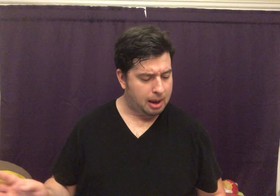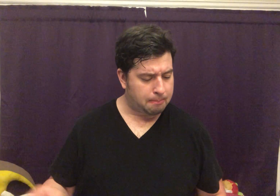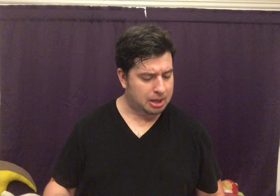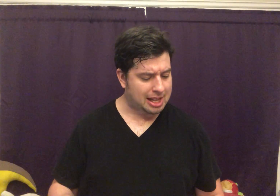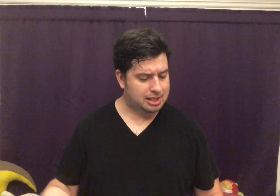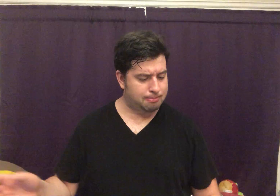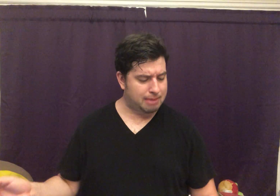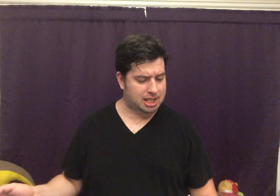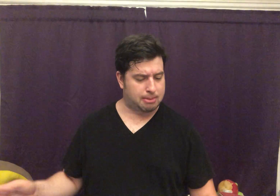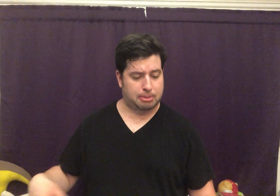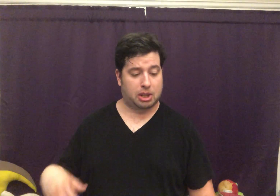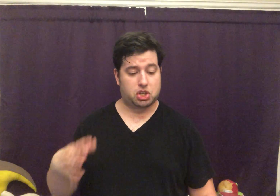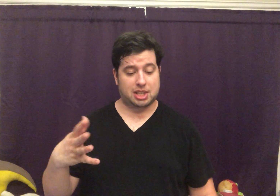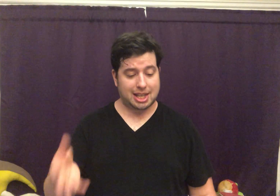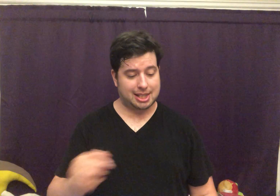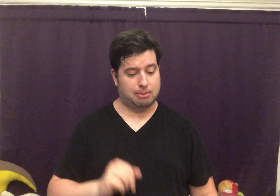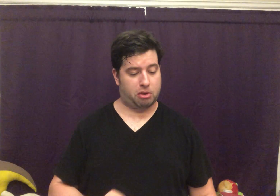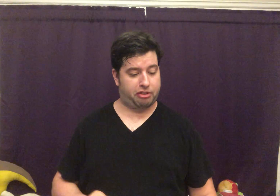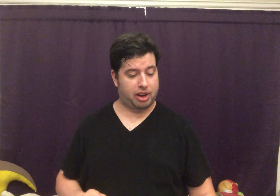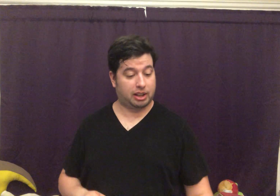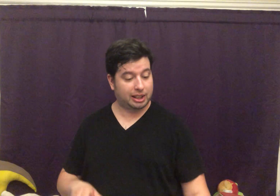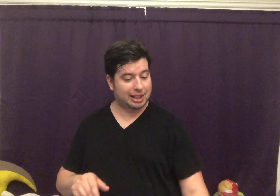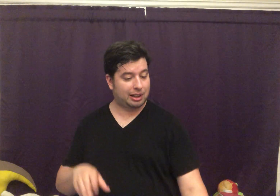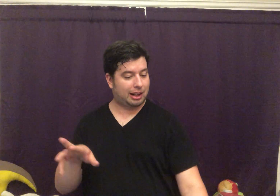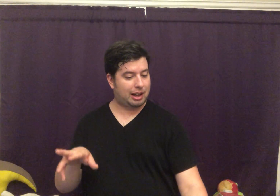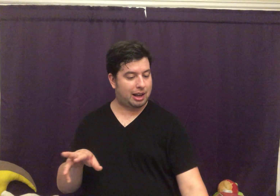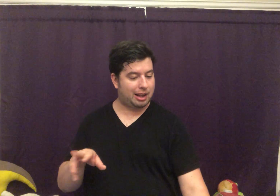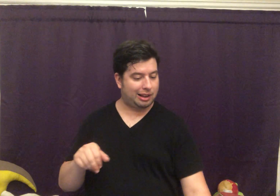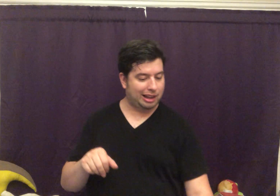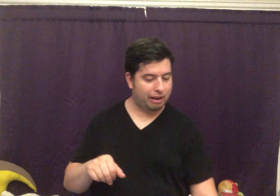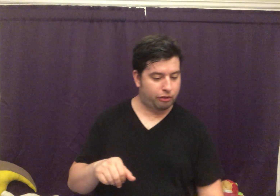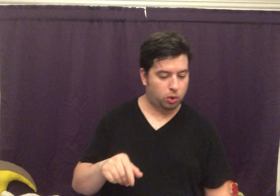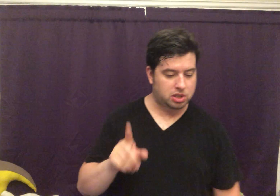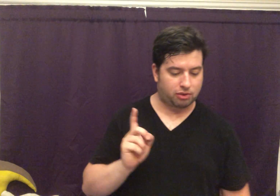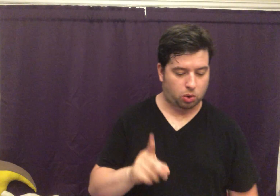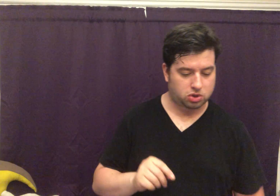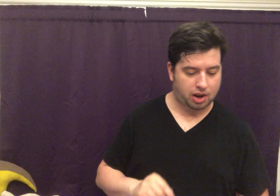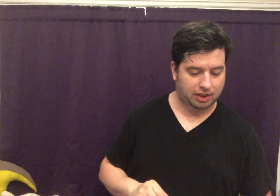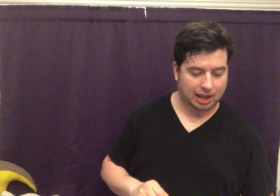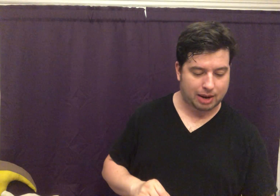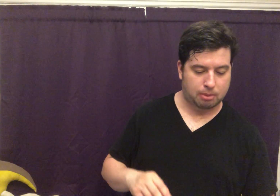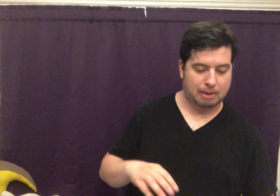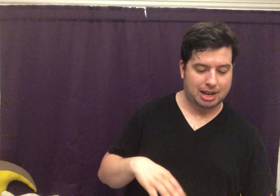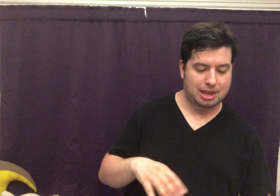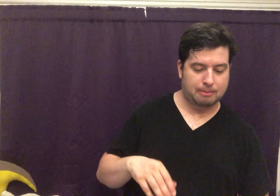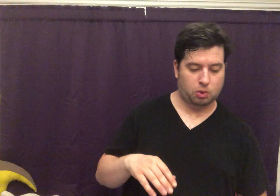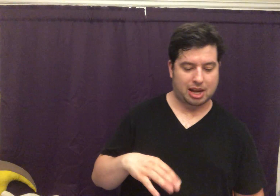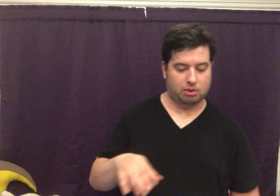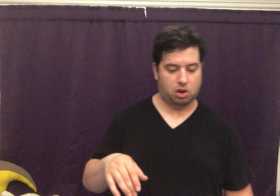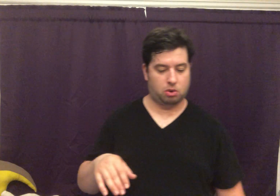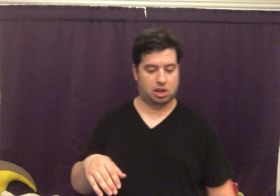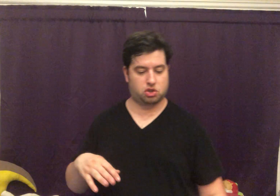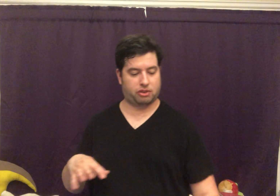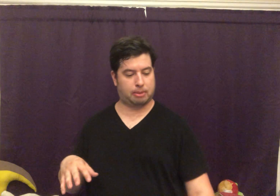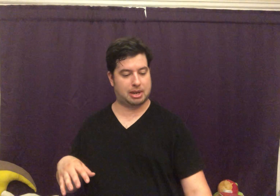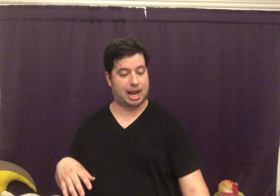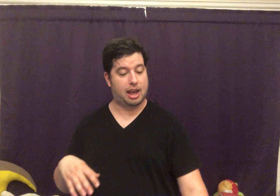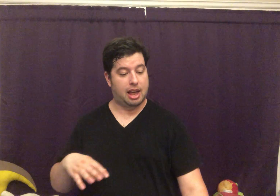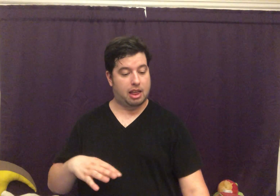But that's messy, manipulation's easily more fun. A little guilt, a lot of force, of course you have to lie. Remind them without you, they'd shrivel up and die. They